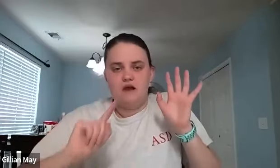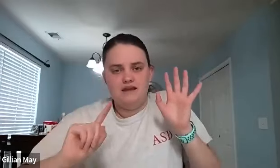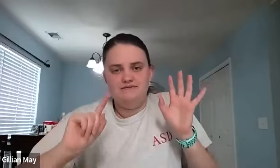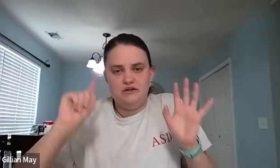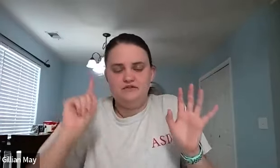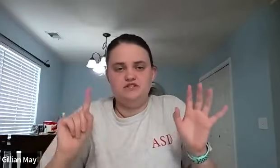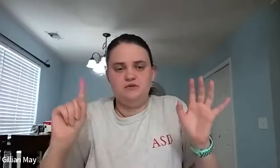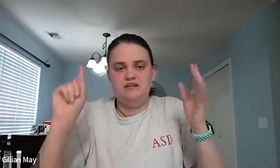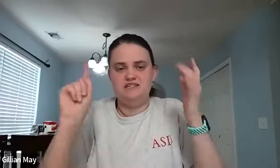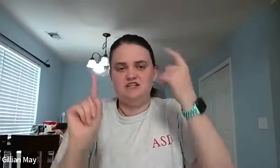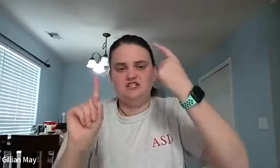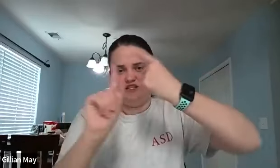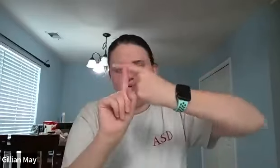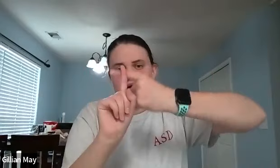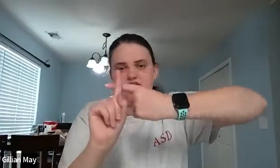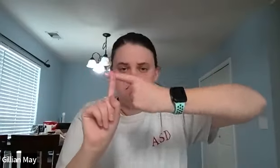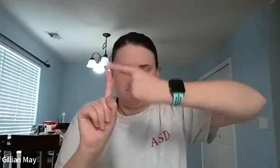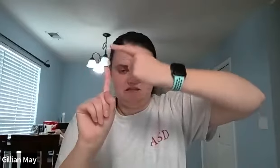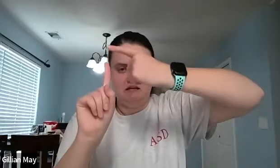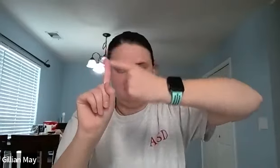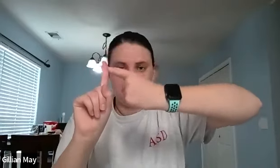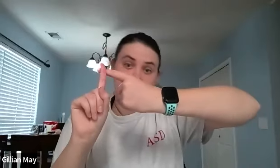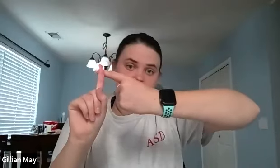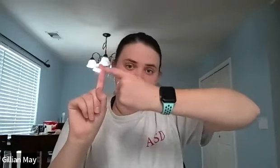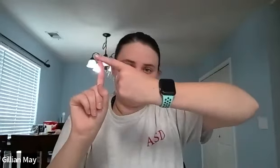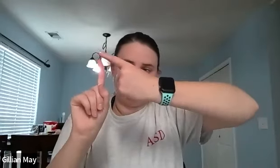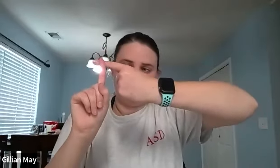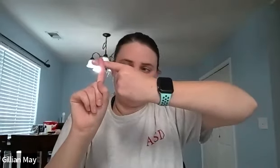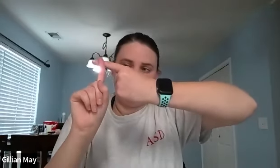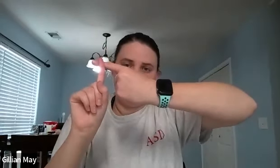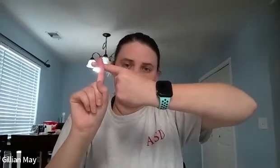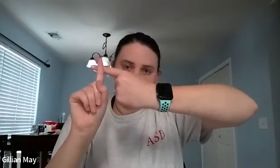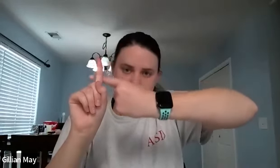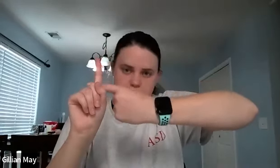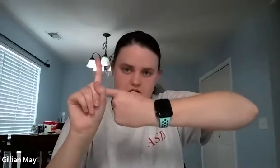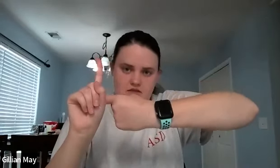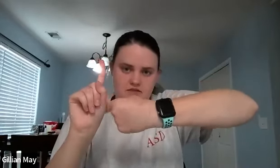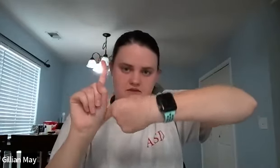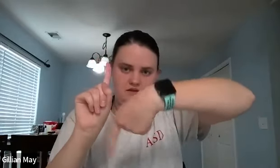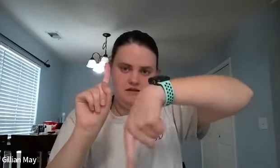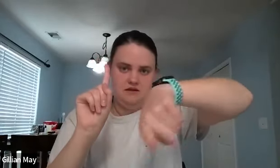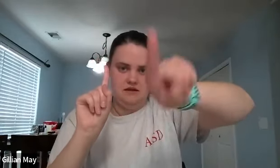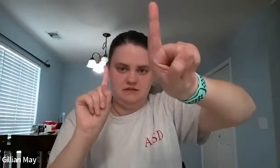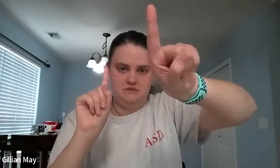right when you first do them because it's just the way the setting is, to me at least, is you do your month, next